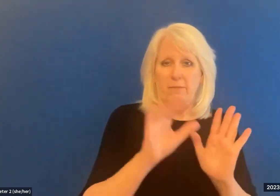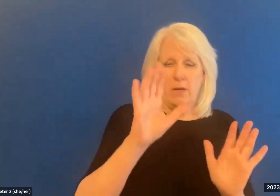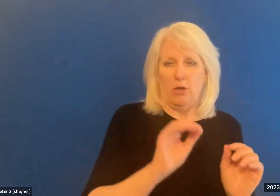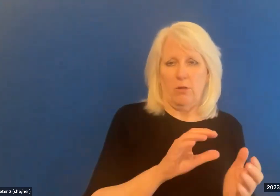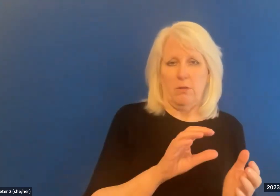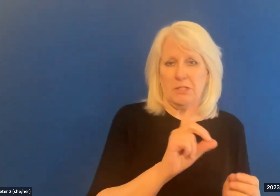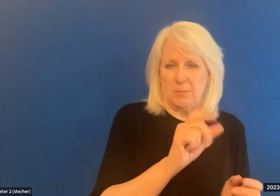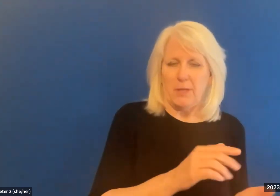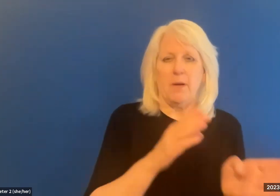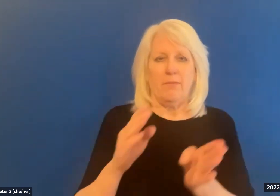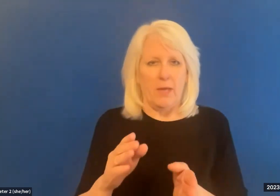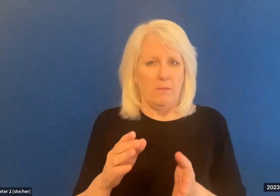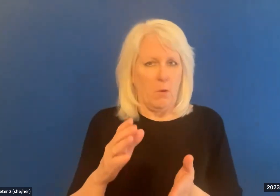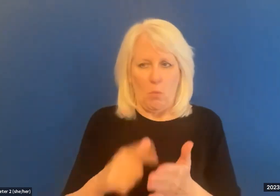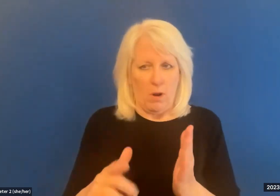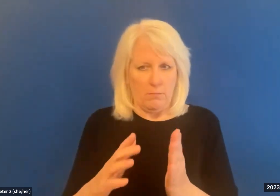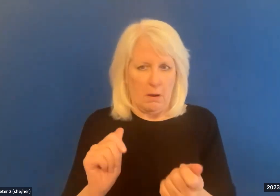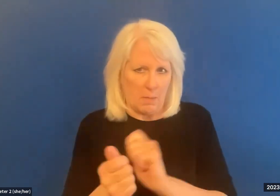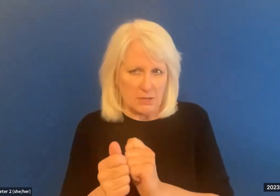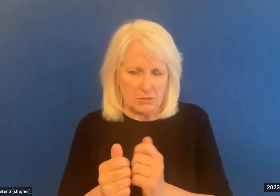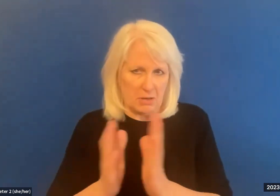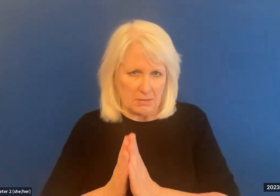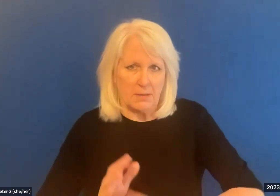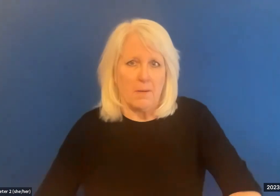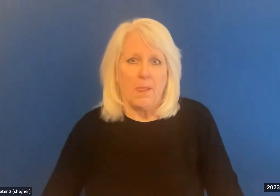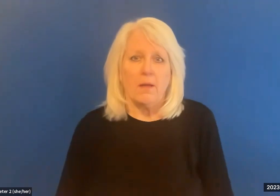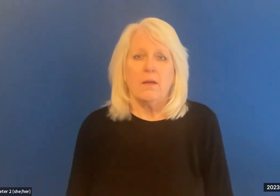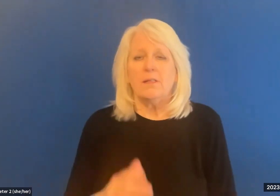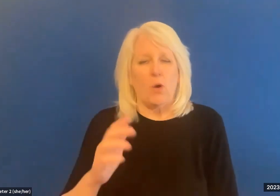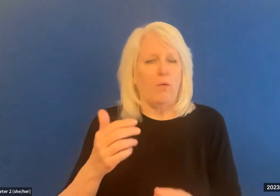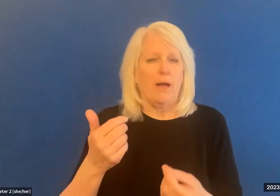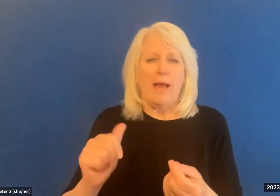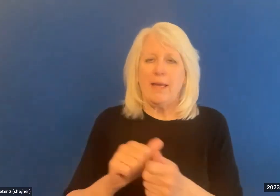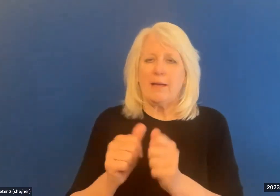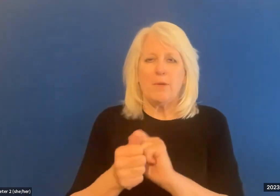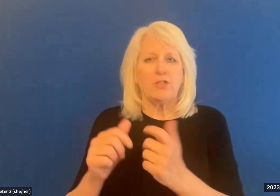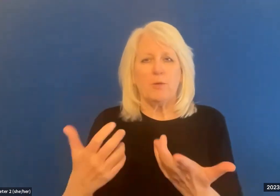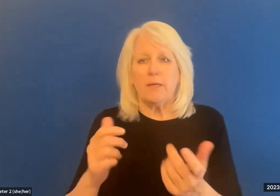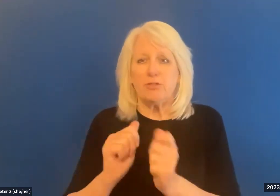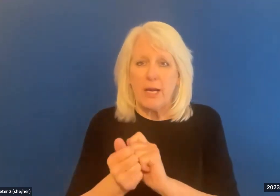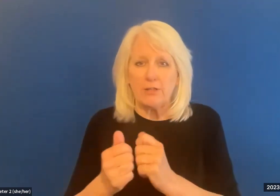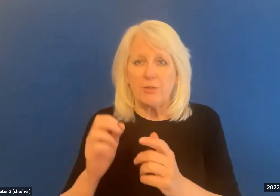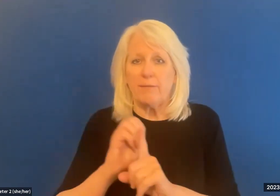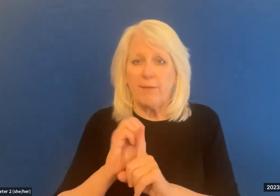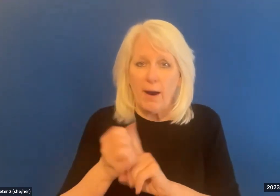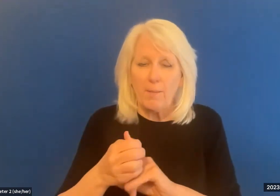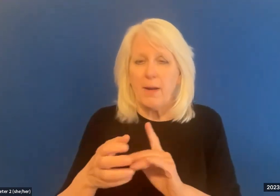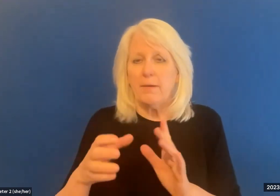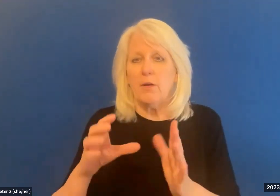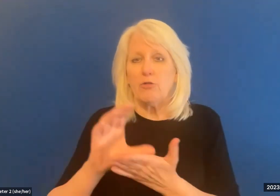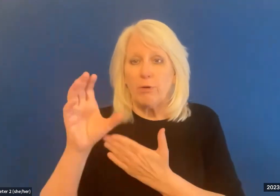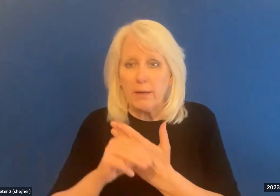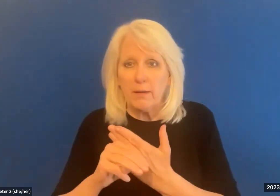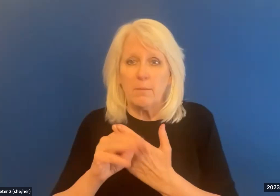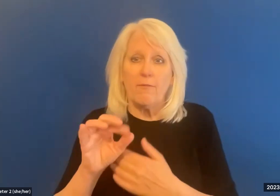The term accommodation may be used to describe an alteration of the environment, curriculum format, or equipment that allows an individual with a